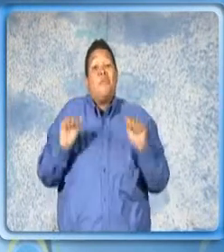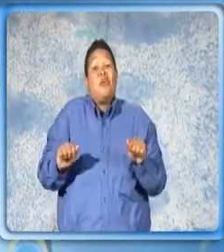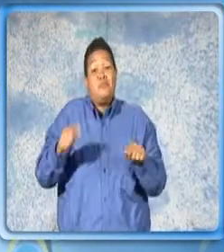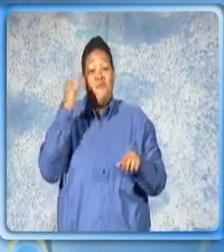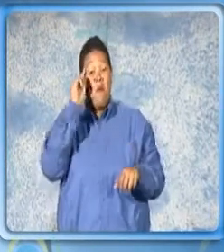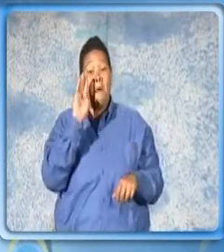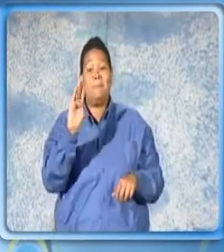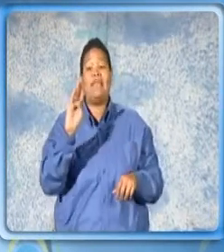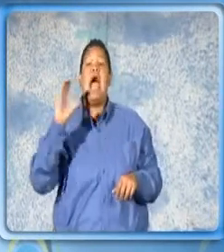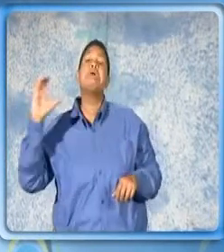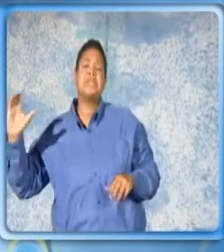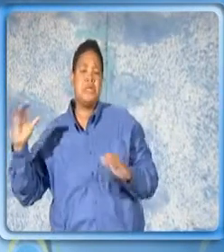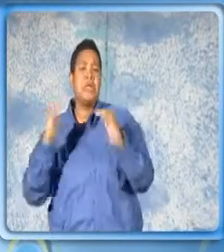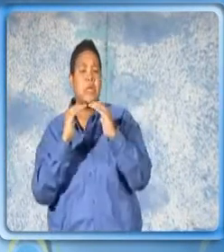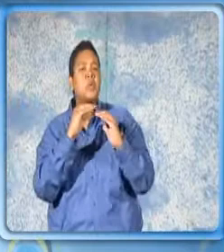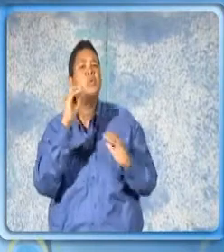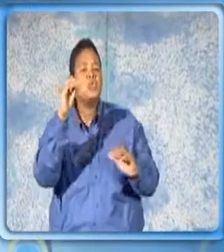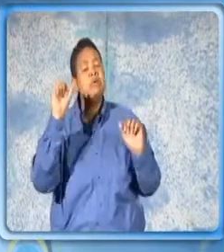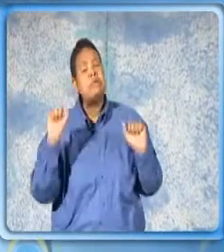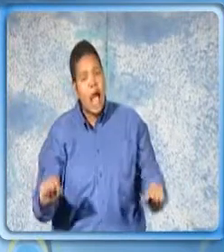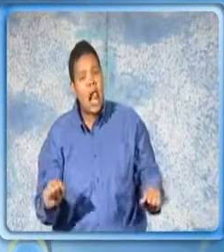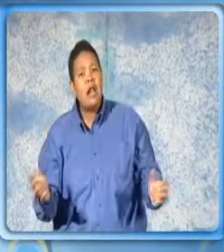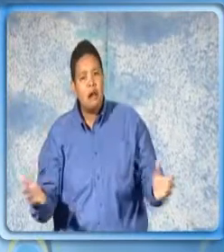and c to be equal to 0.